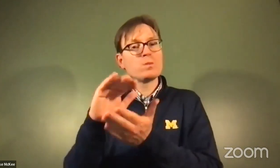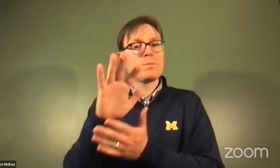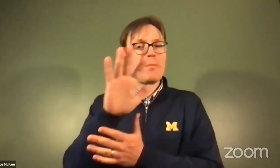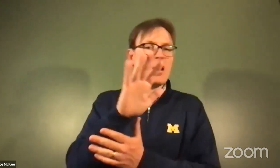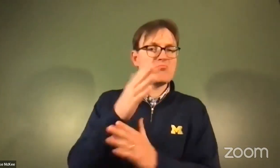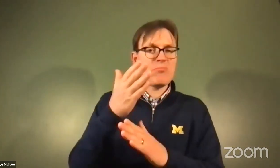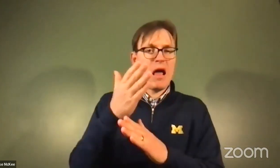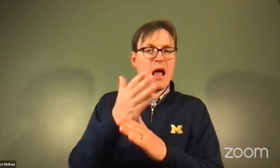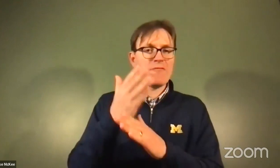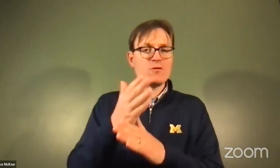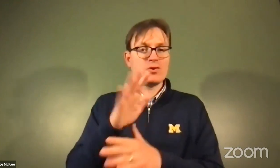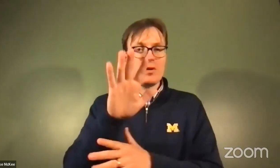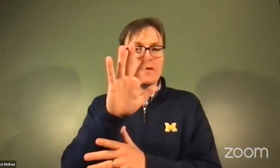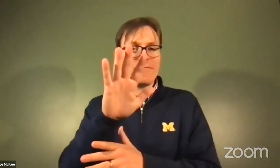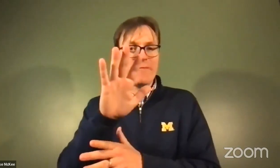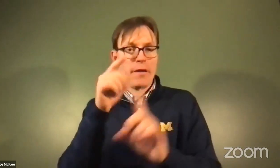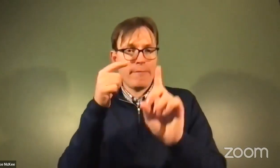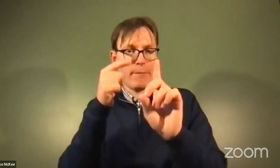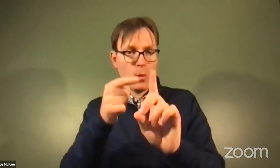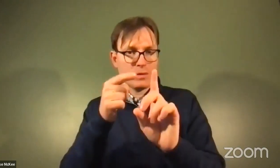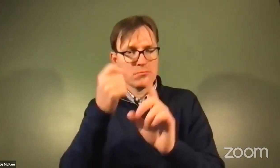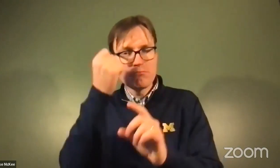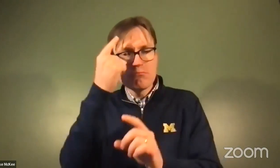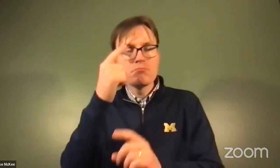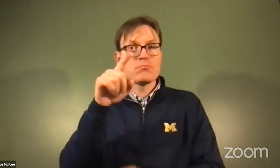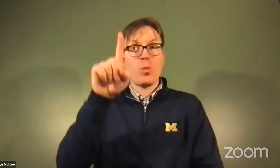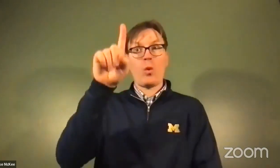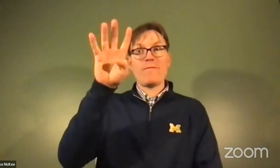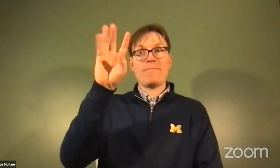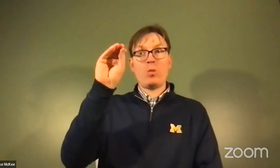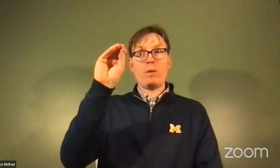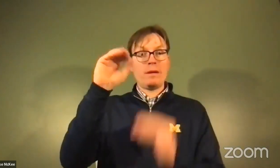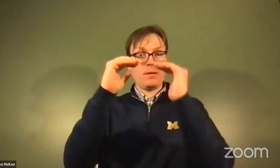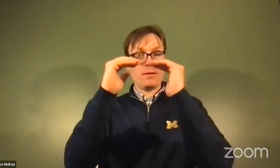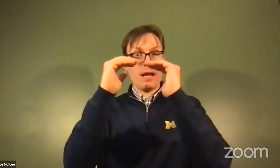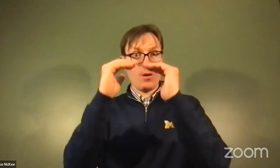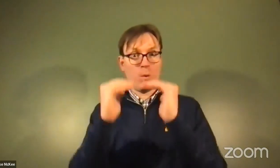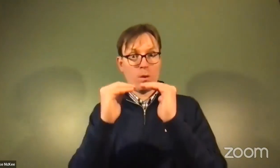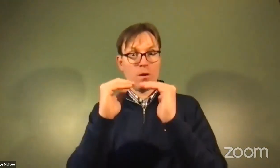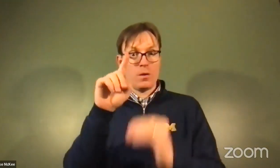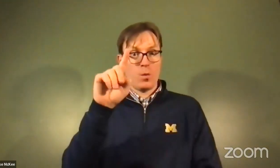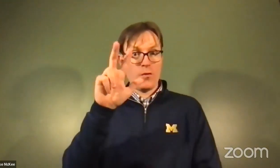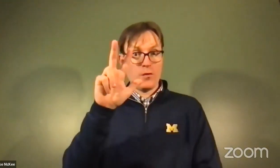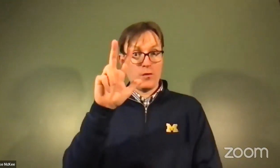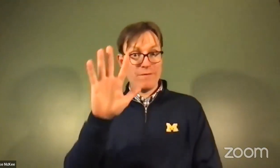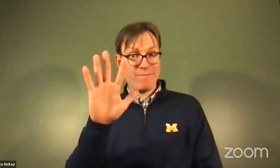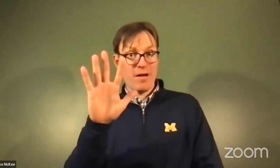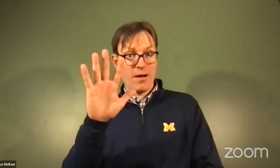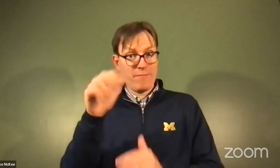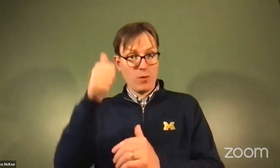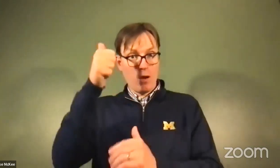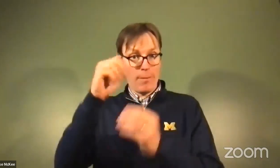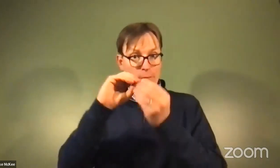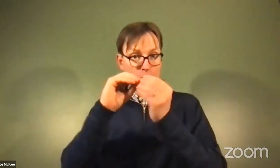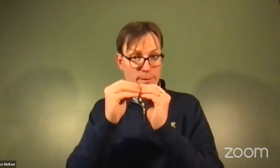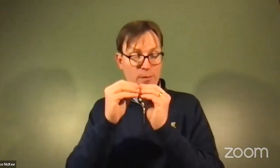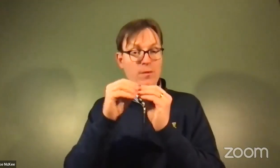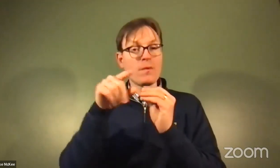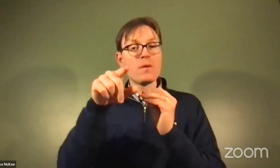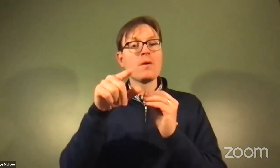Taking your blood pressure medication helps reduce your blood pressure on average by 5 points. So if you